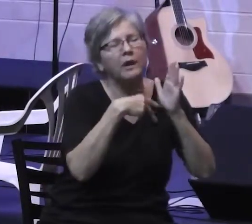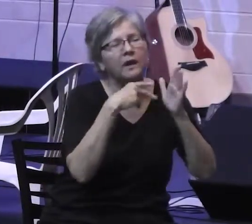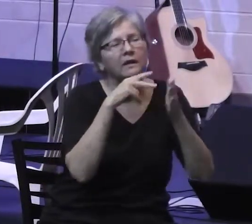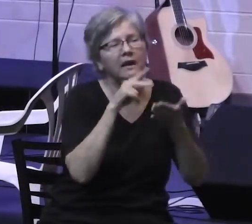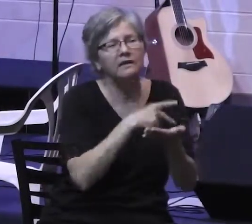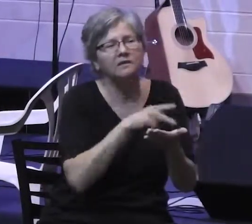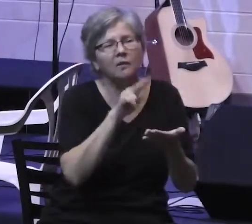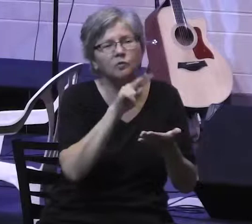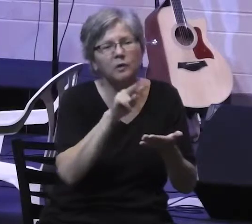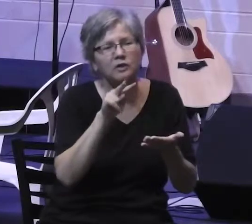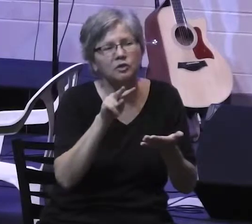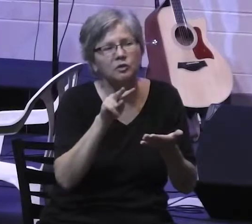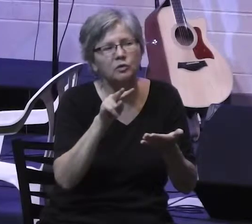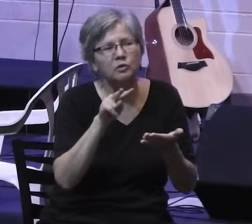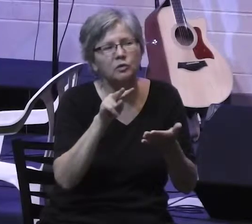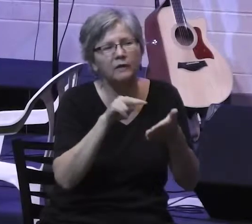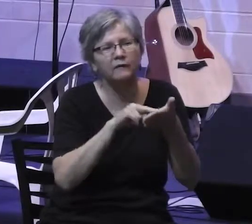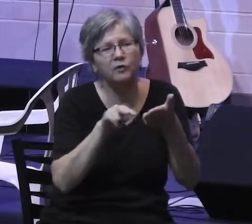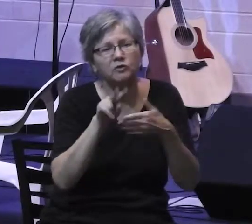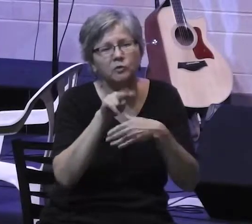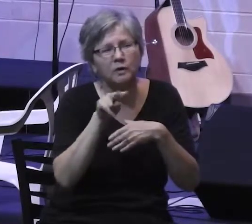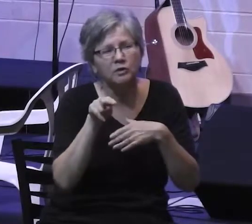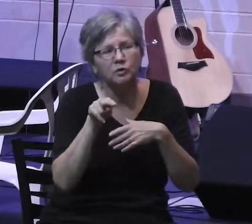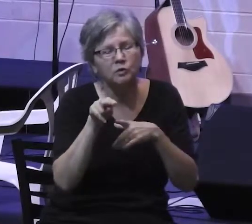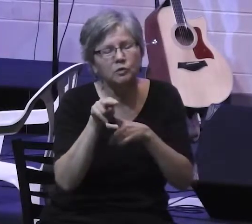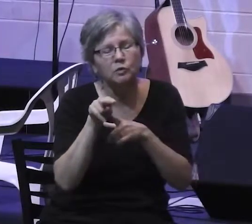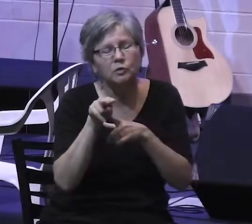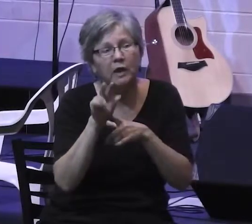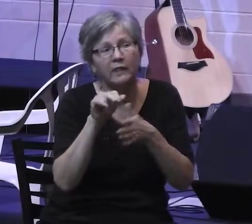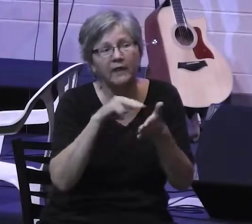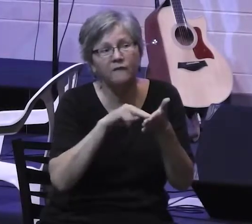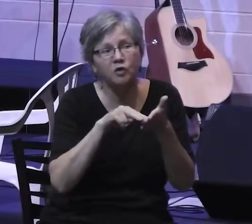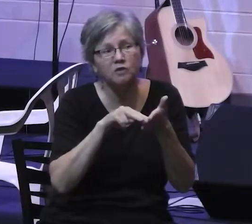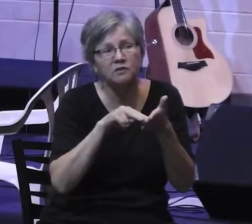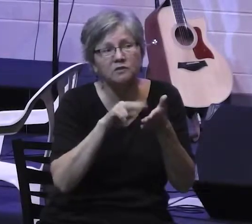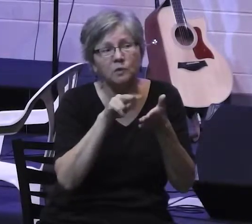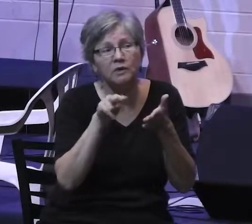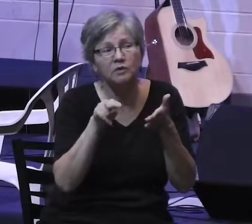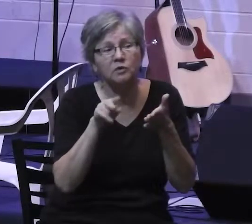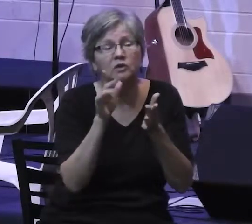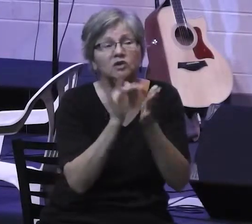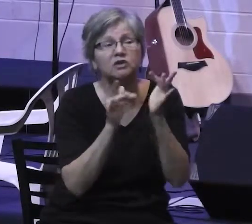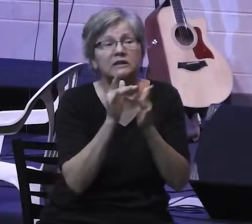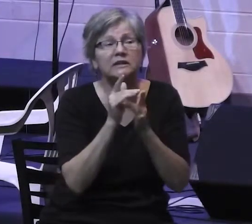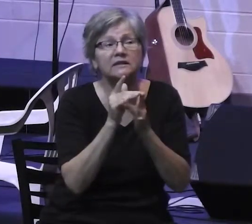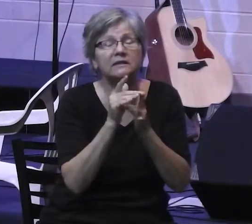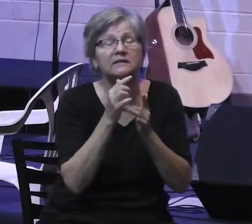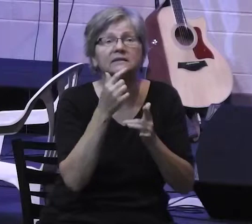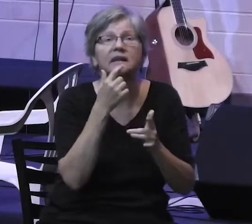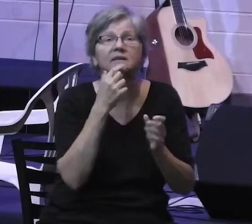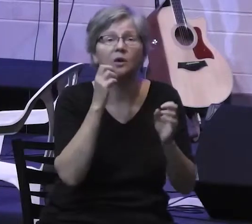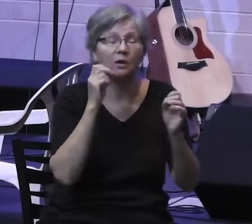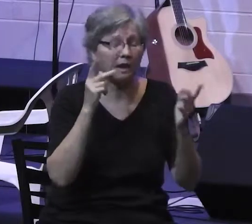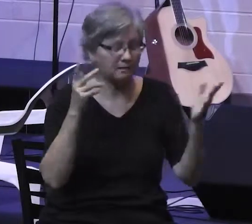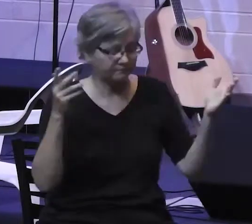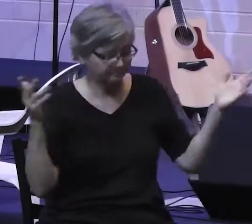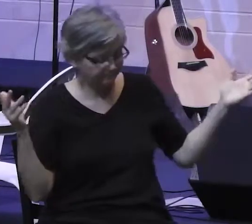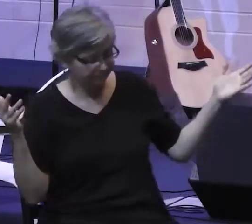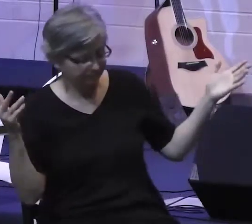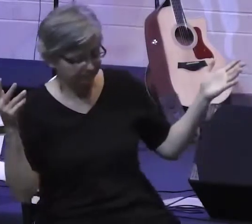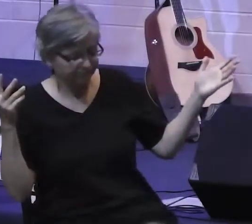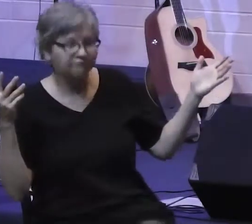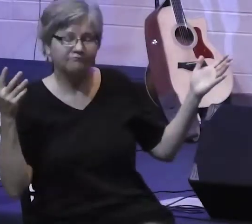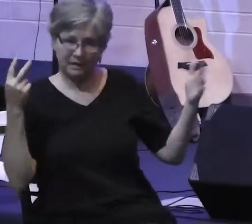Psalm 22, we get to verse 22. And in verse 22, Jesus is saying, so here's the prophecy